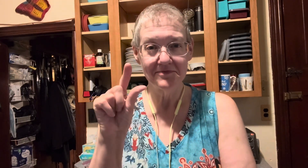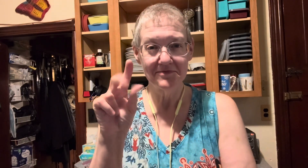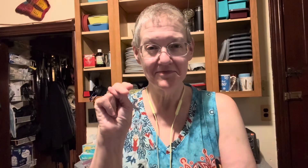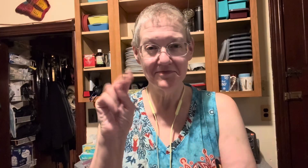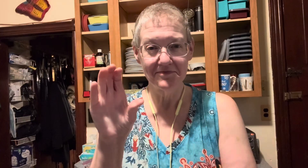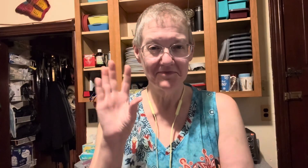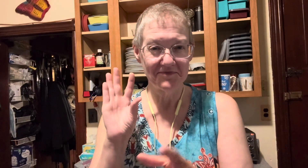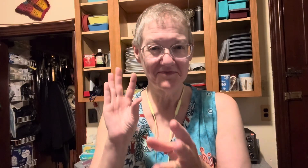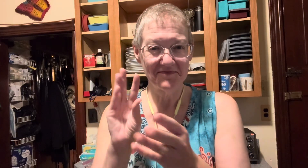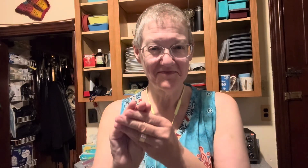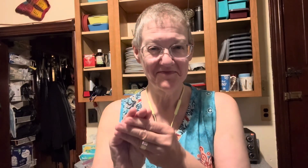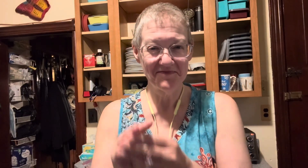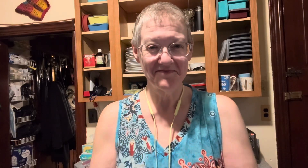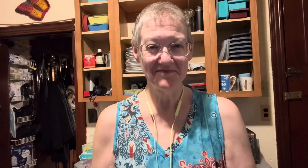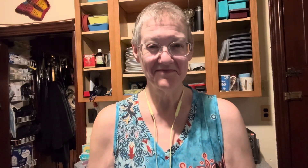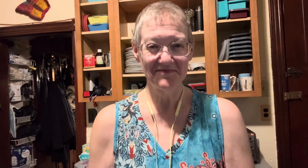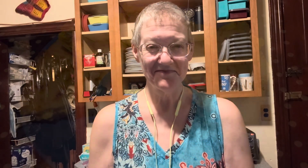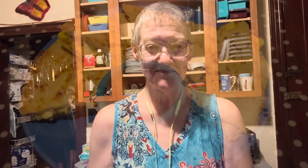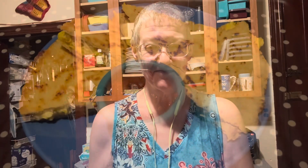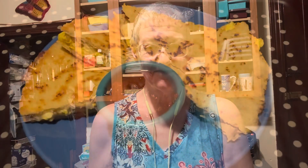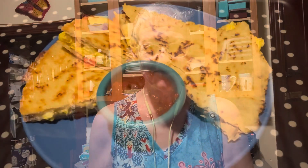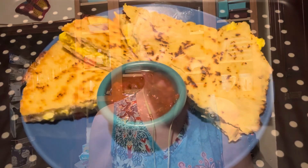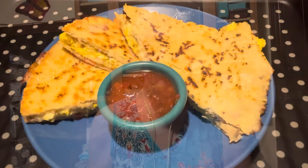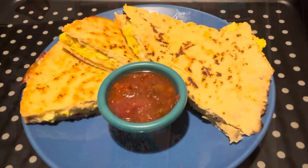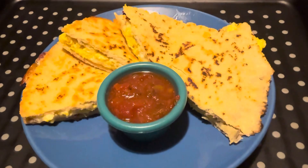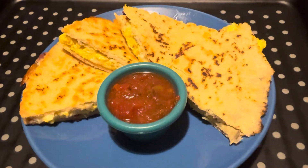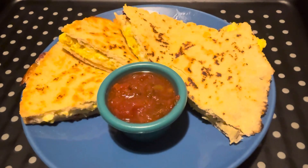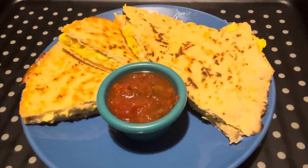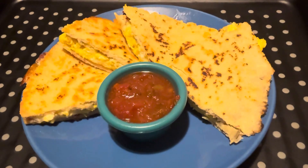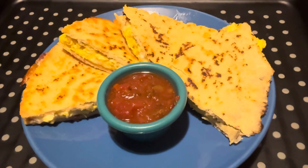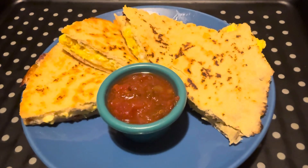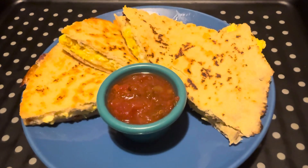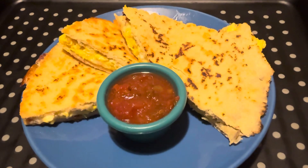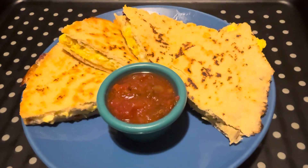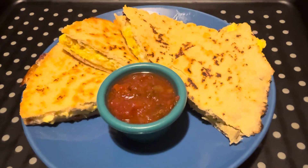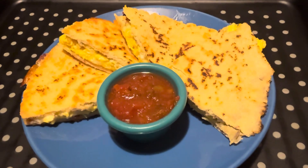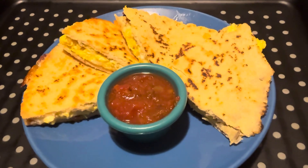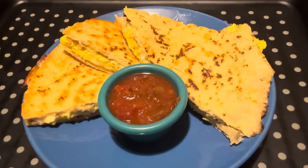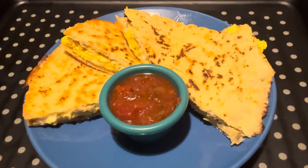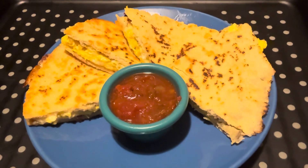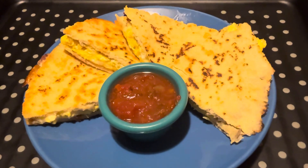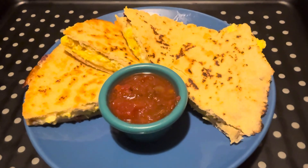is 11.3 grams of net carbs altogether.